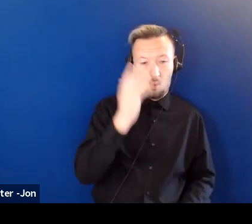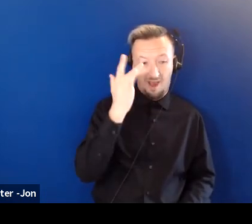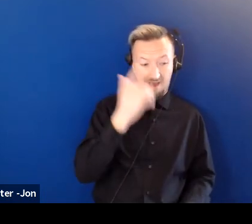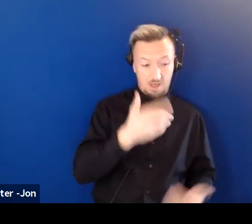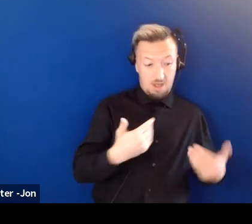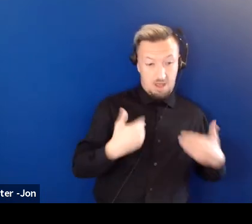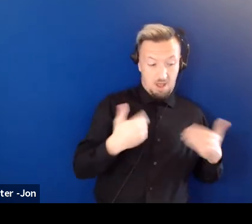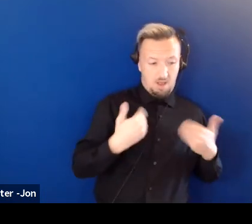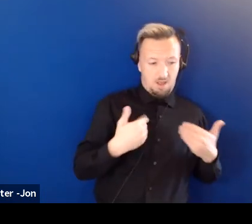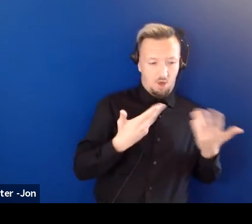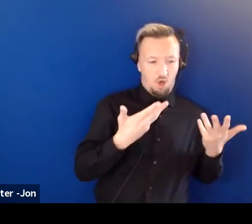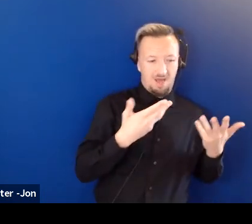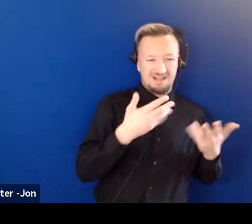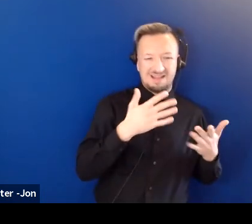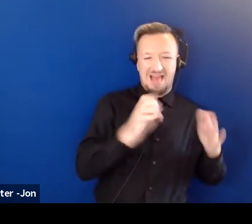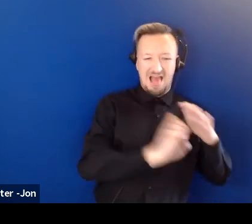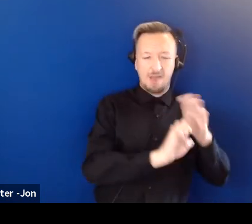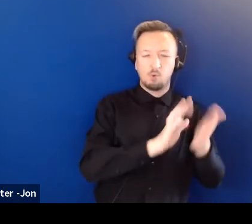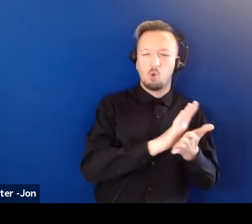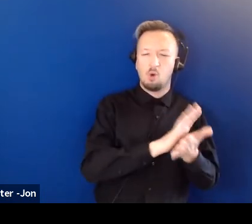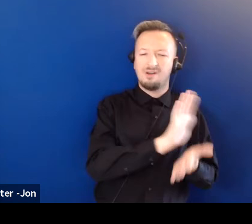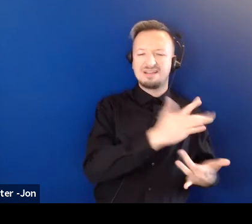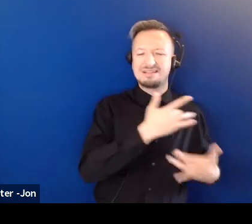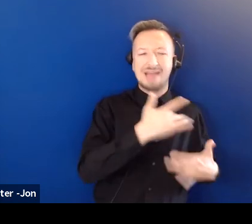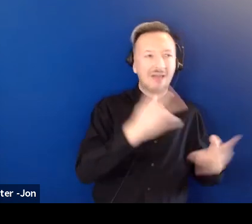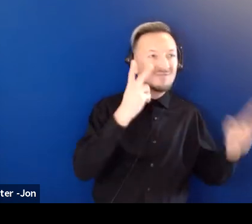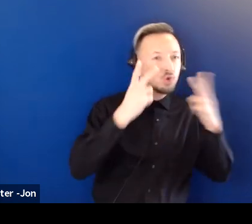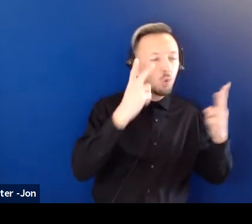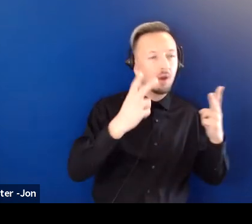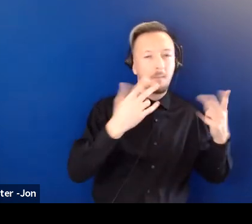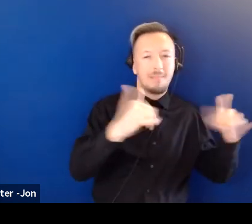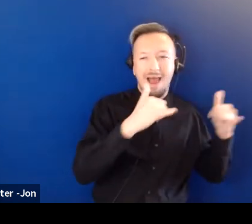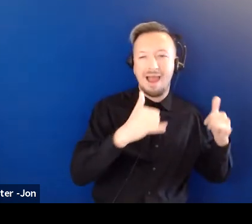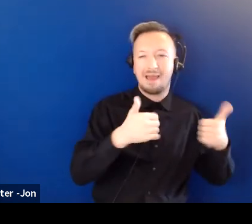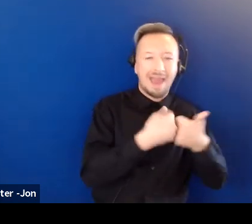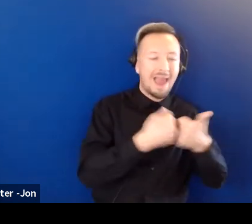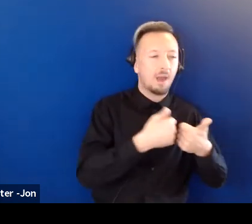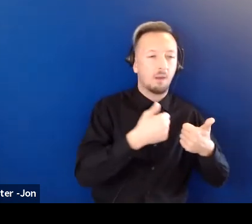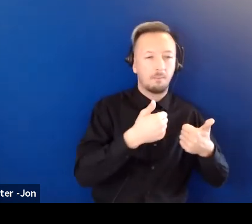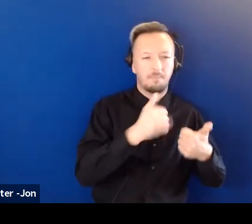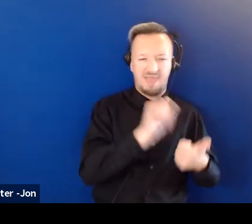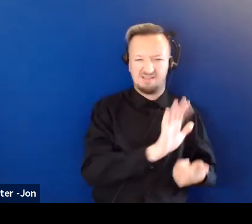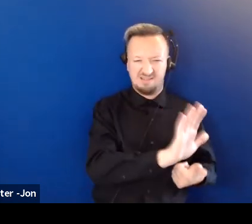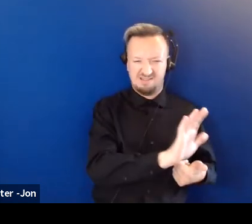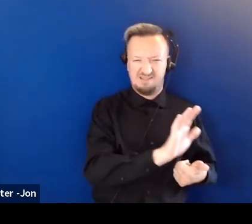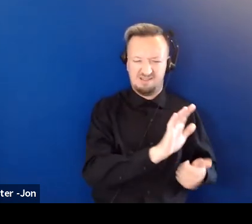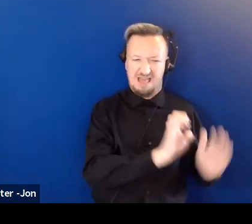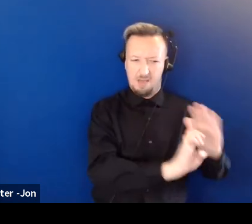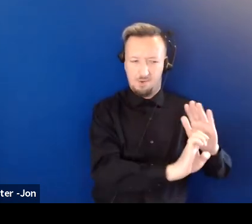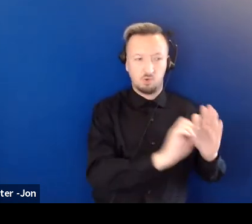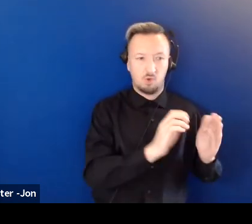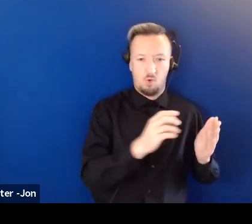The classroom is so visual and so easy to navigate and move around. And I feel like teachers are utilizing that a